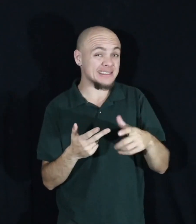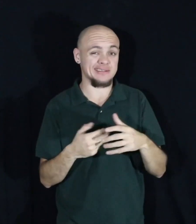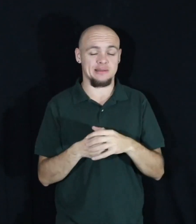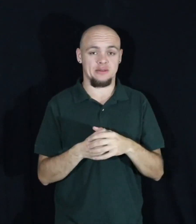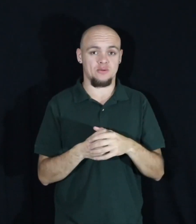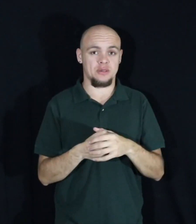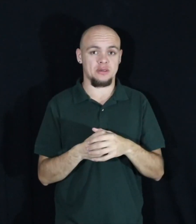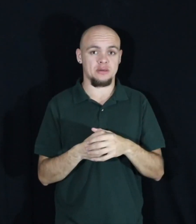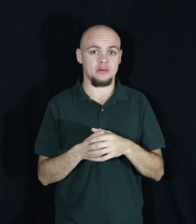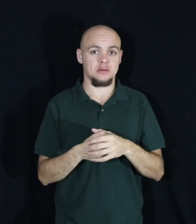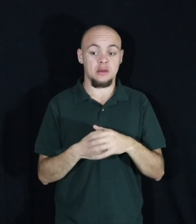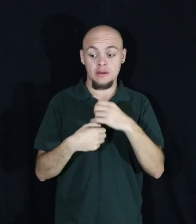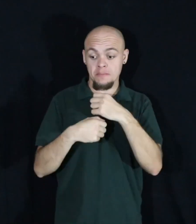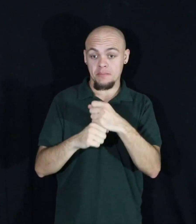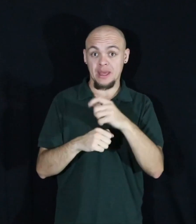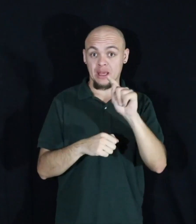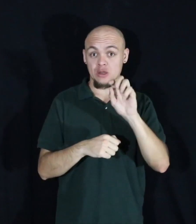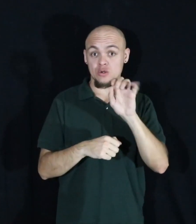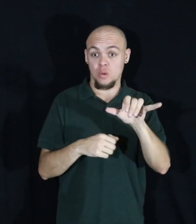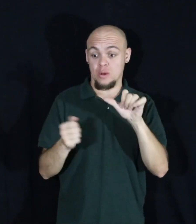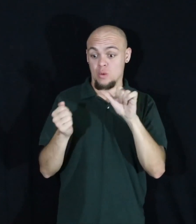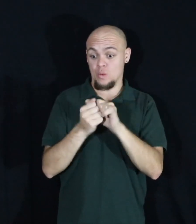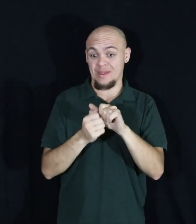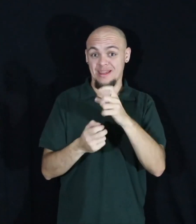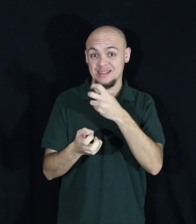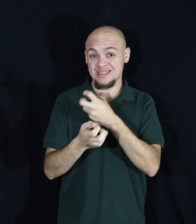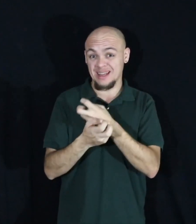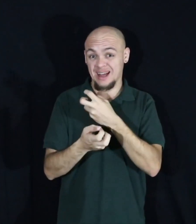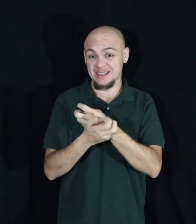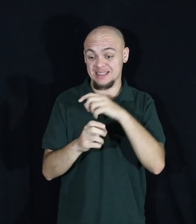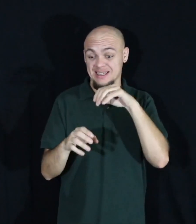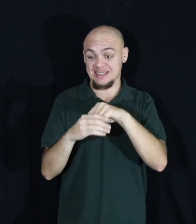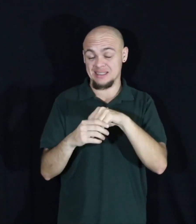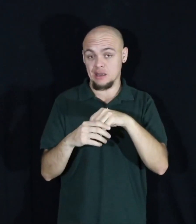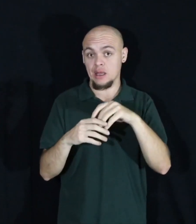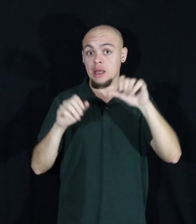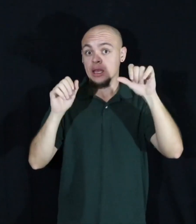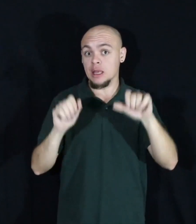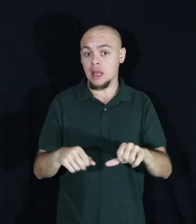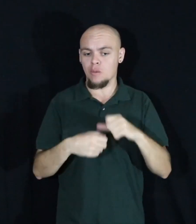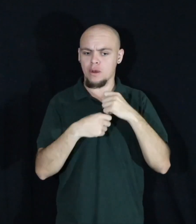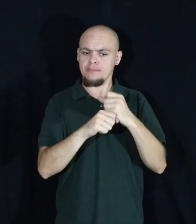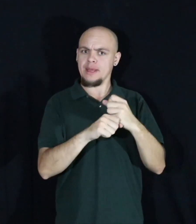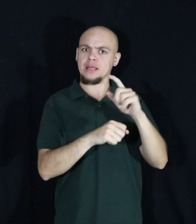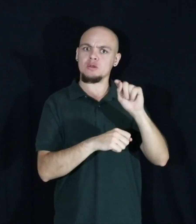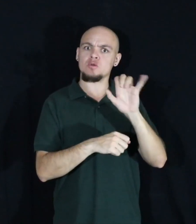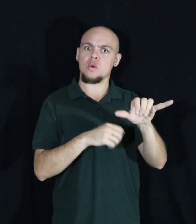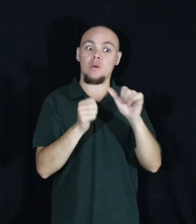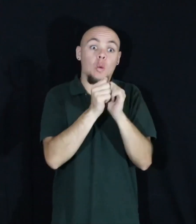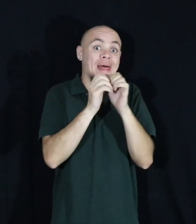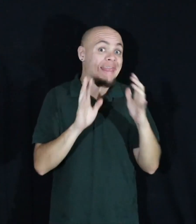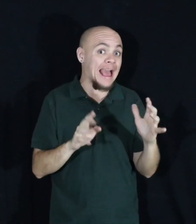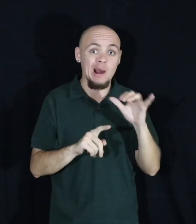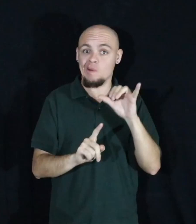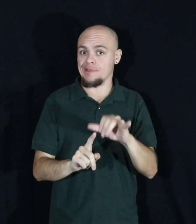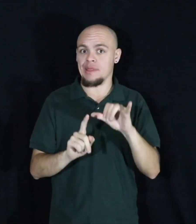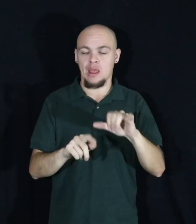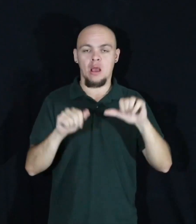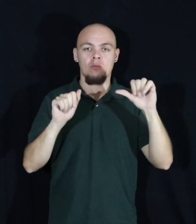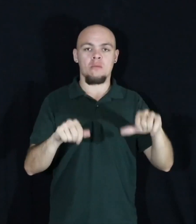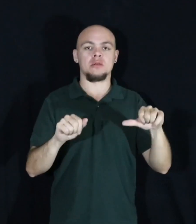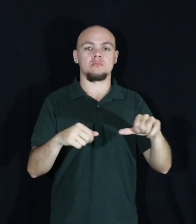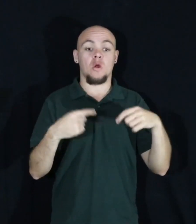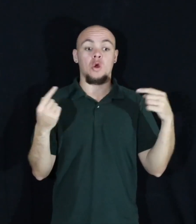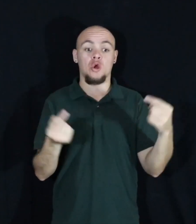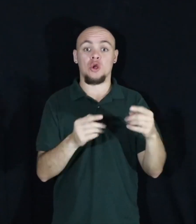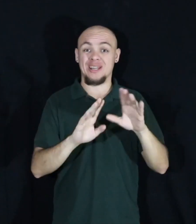it necessary to make a toy containing a toxic chemical? Can we instead make toys that don't have the potential to cause